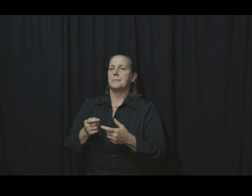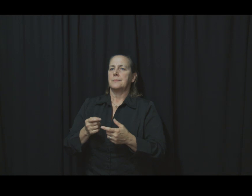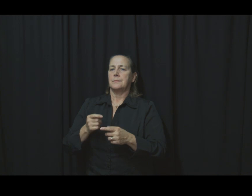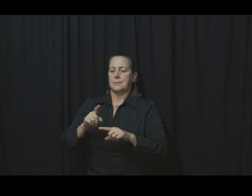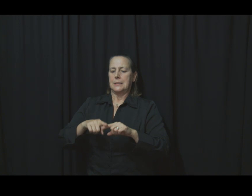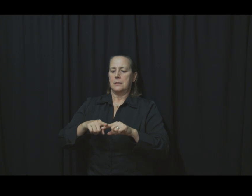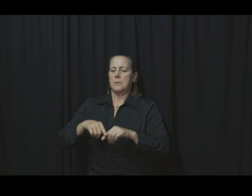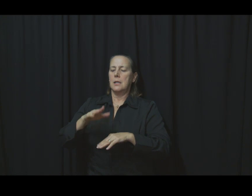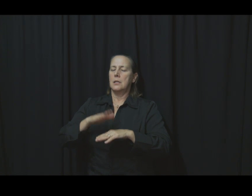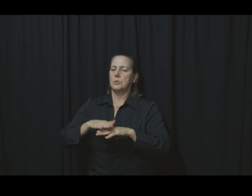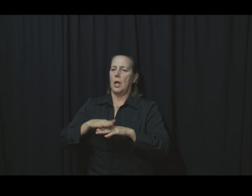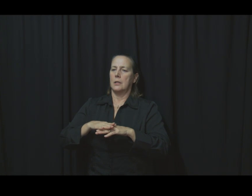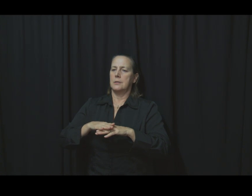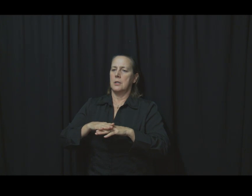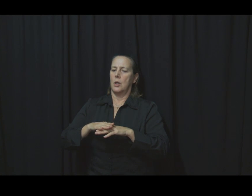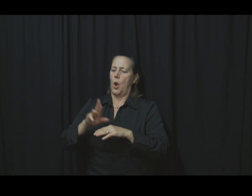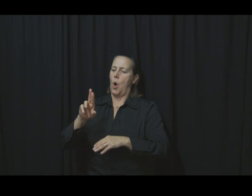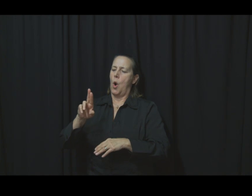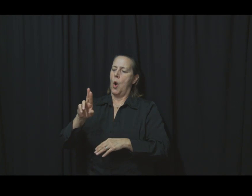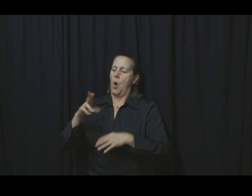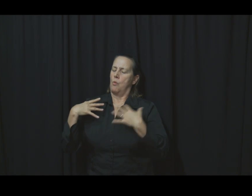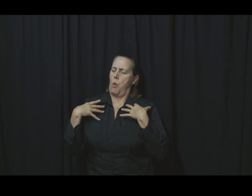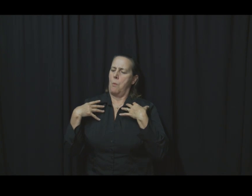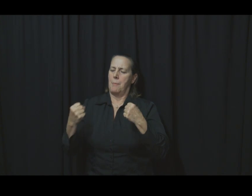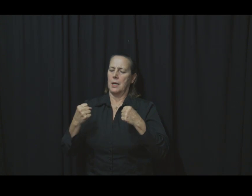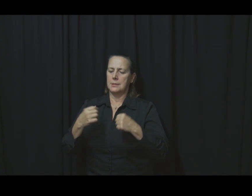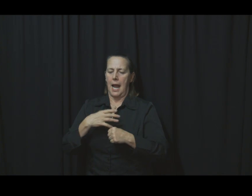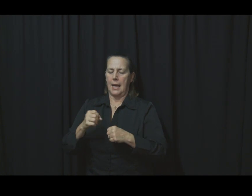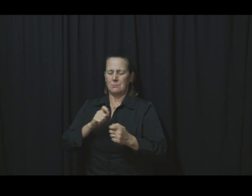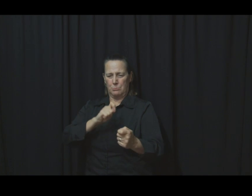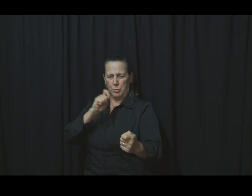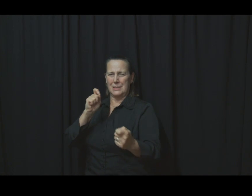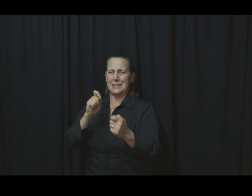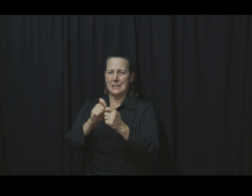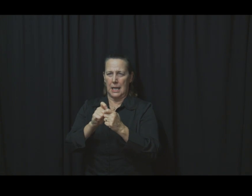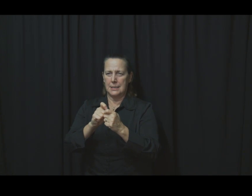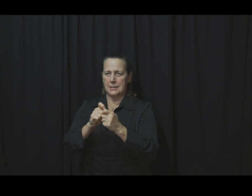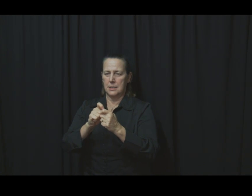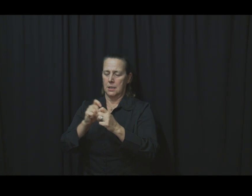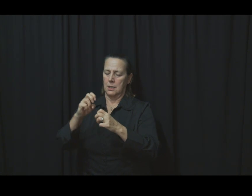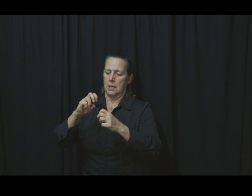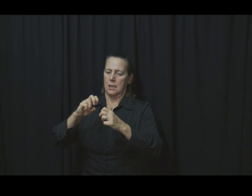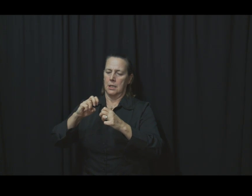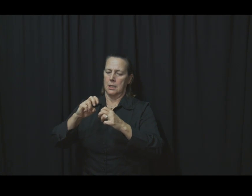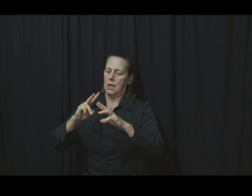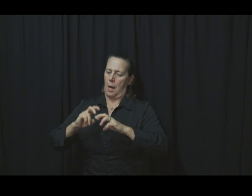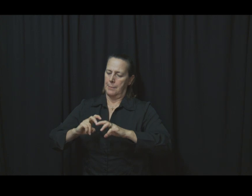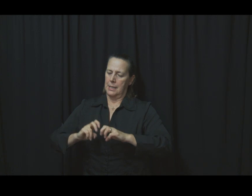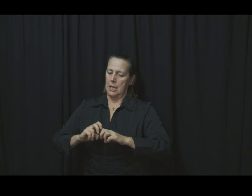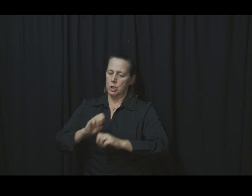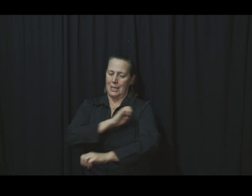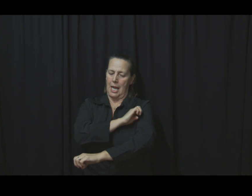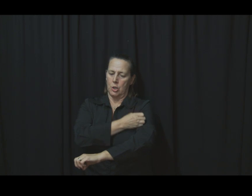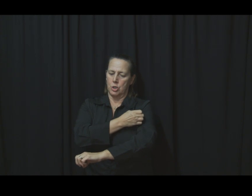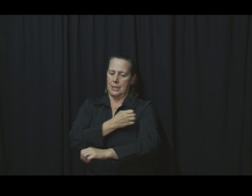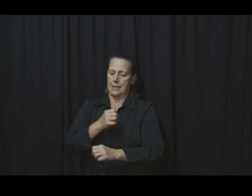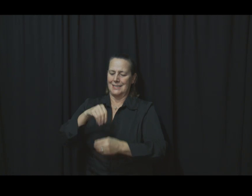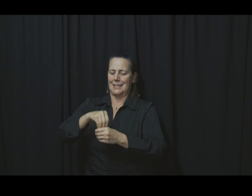depends on the robust and extremely precise computation of how much energy is in burning